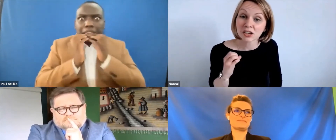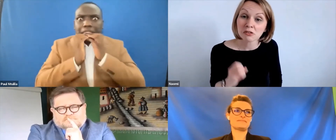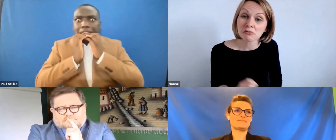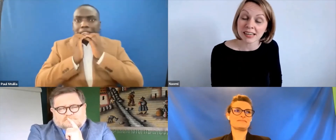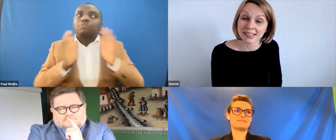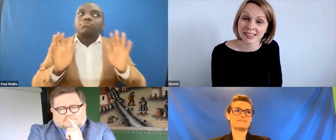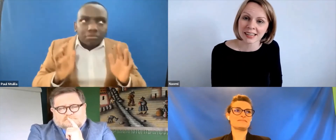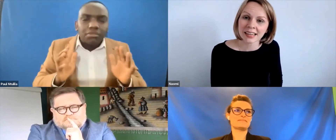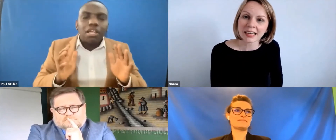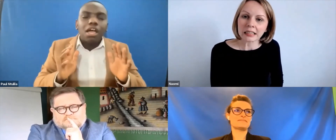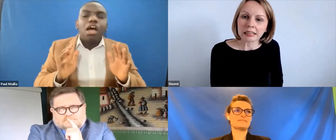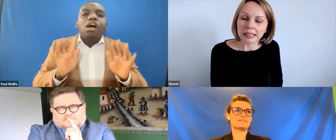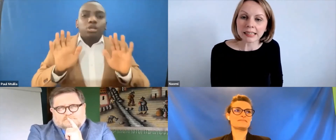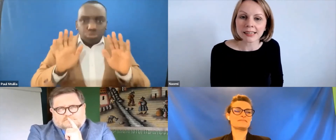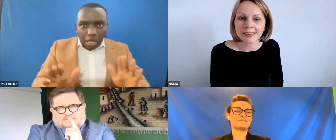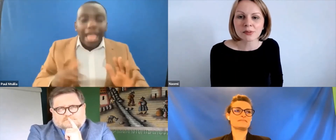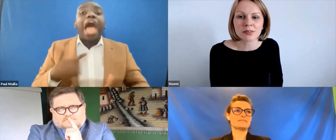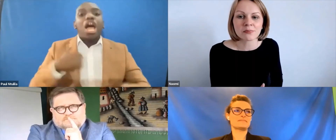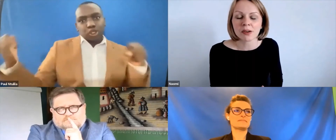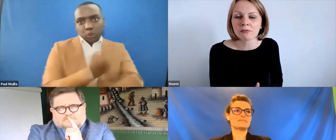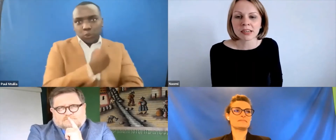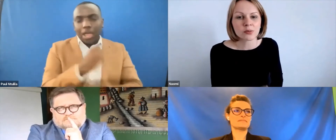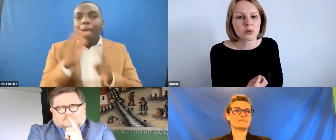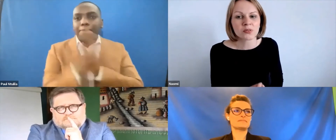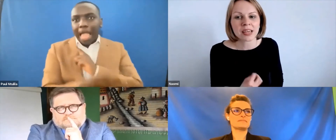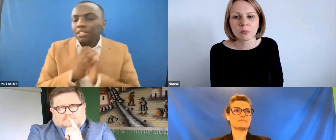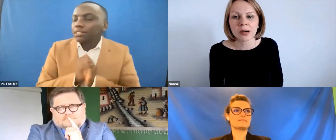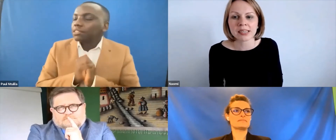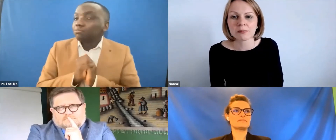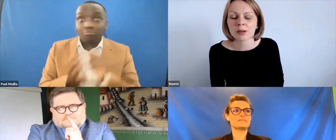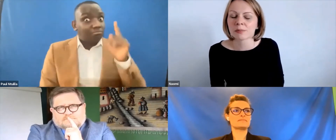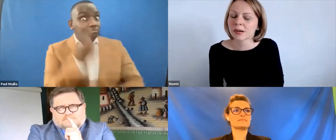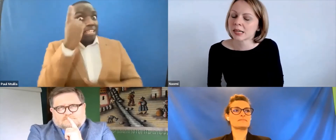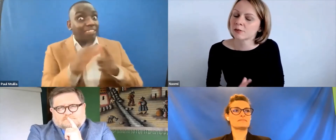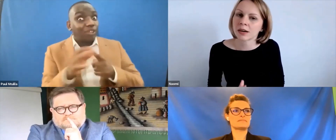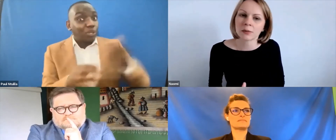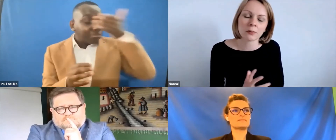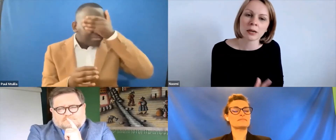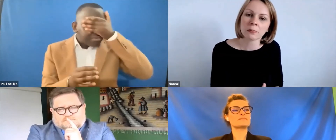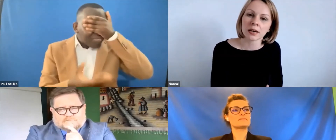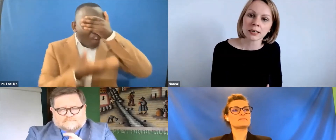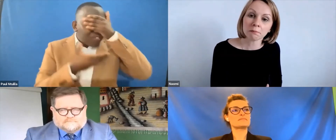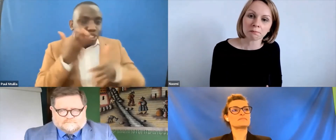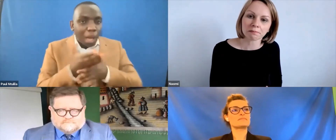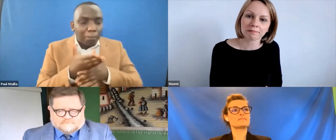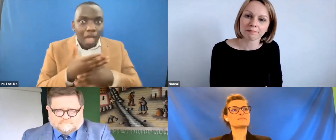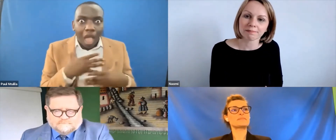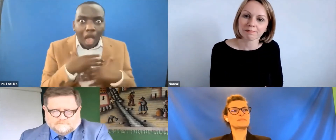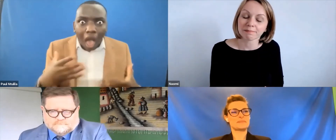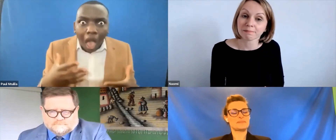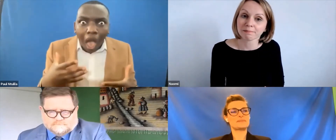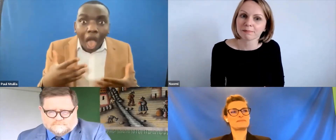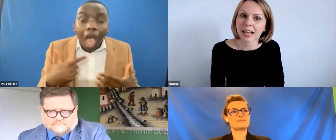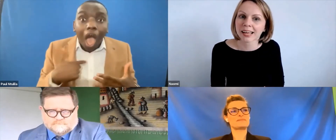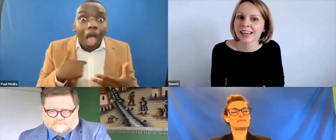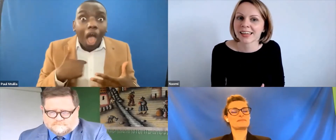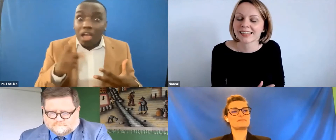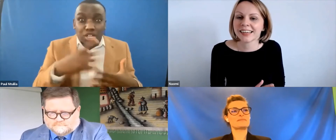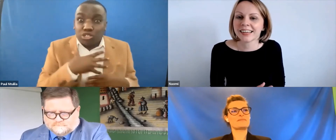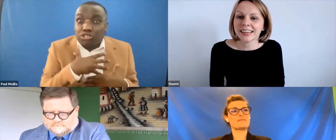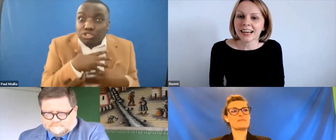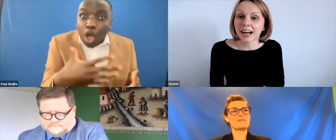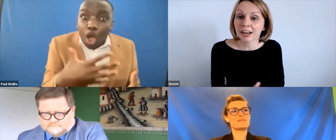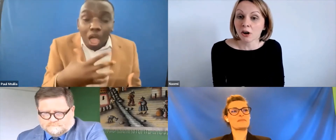a huge risk. And it was a real sort of nail-biting moment. But I thought, right, well, I will apply. And